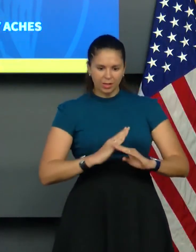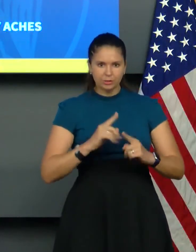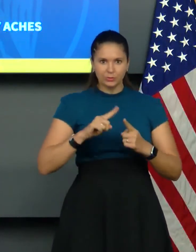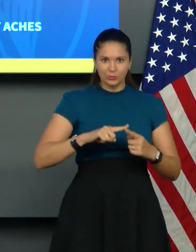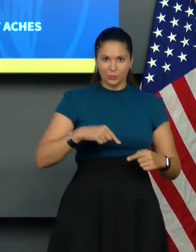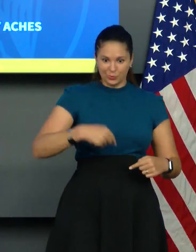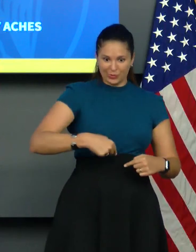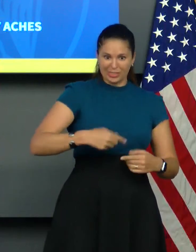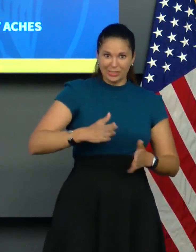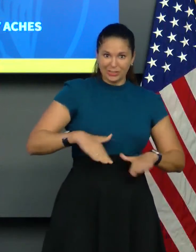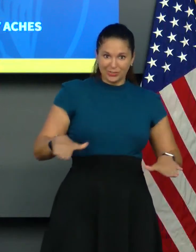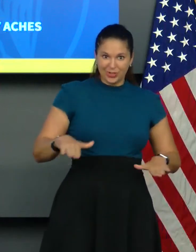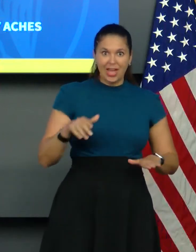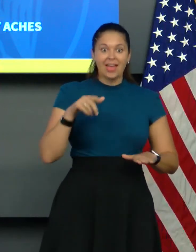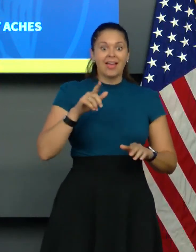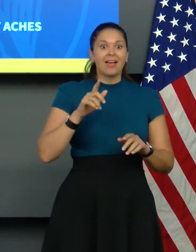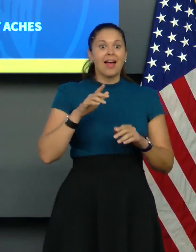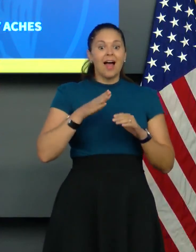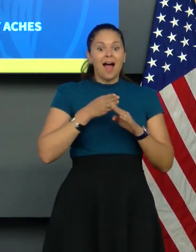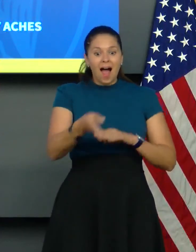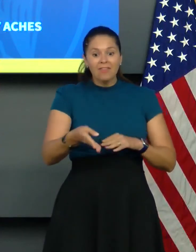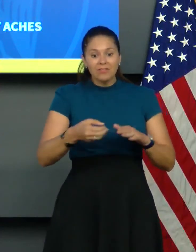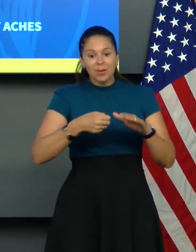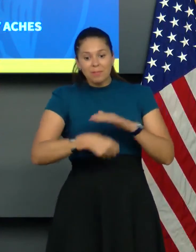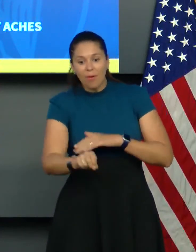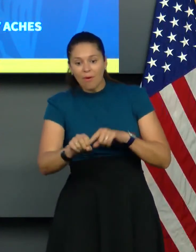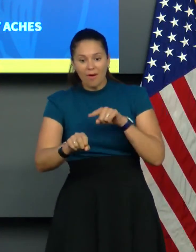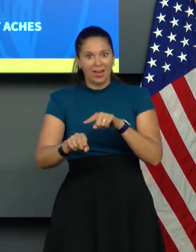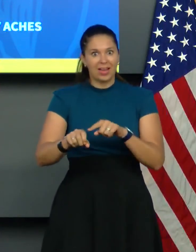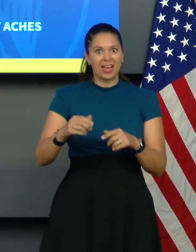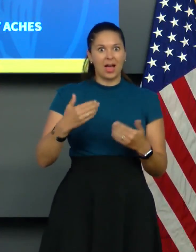will then protect them after they are born.